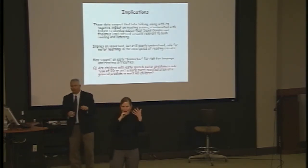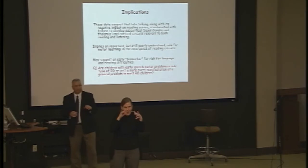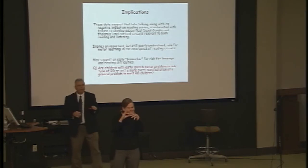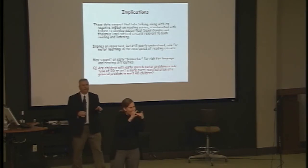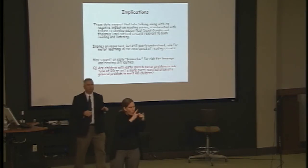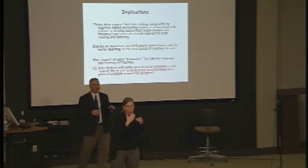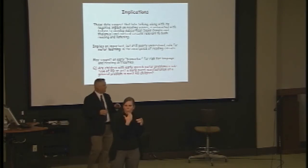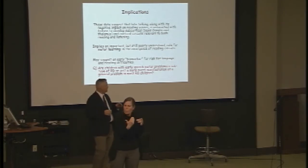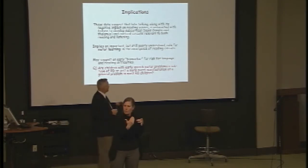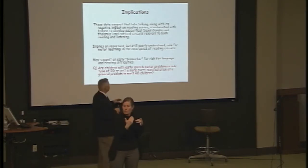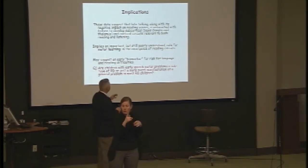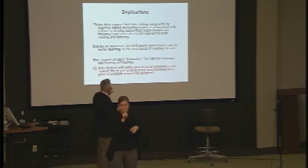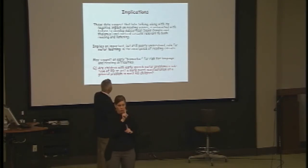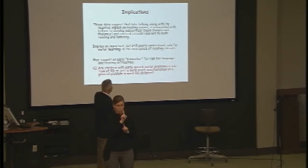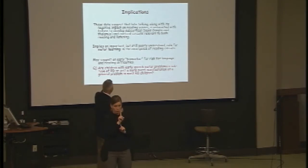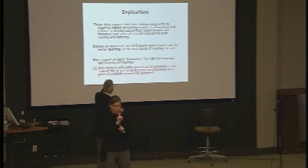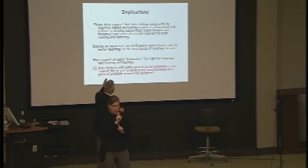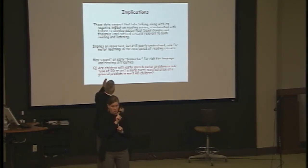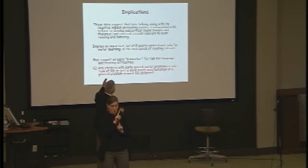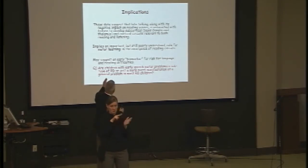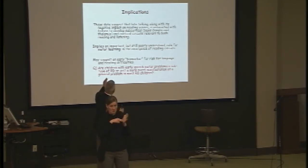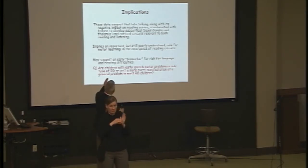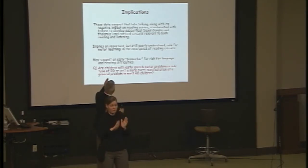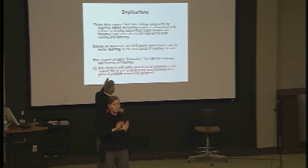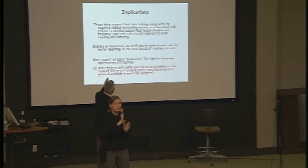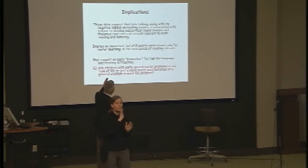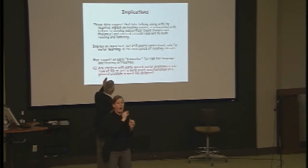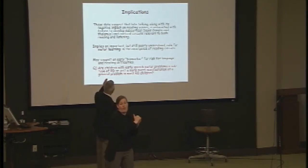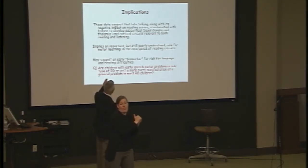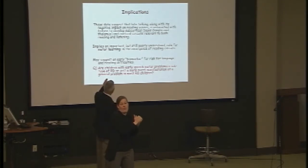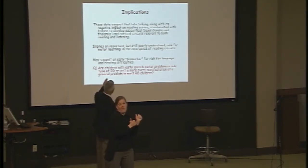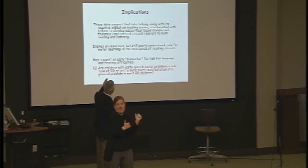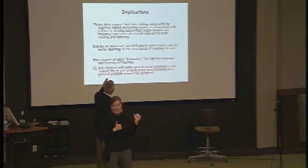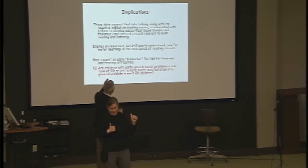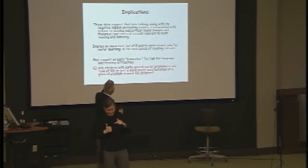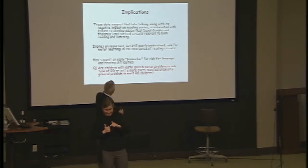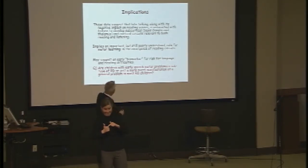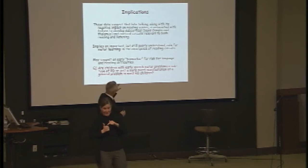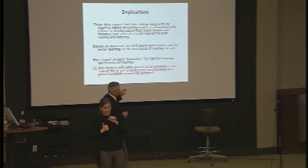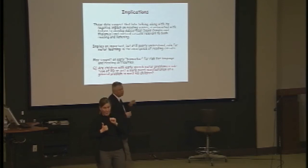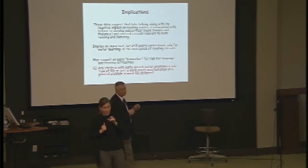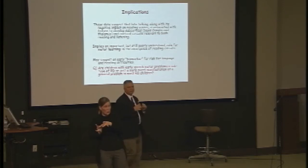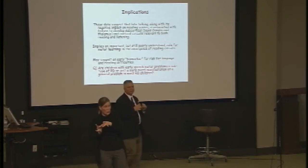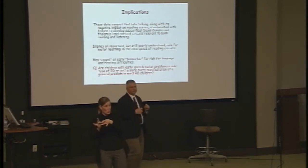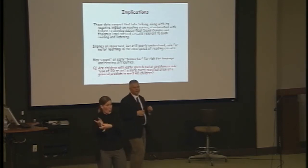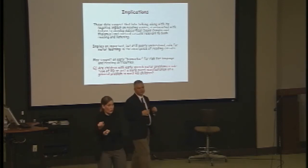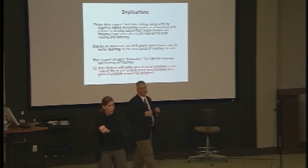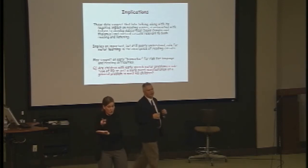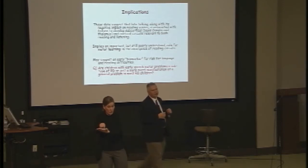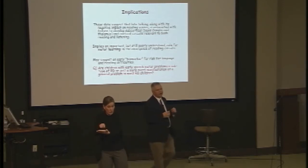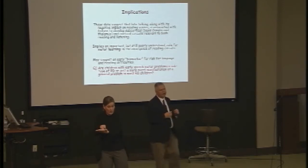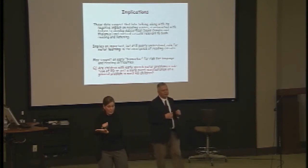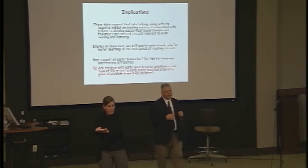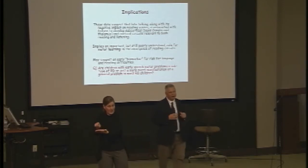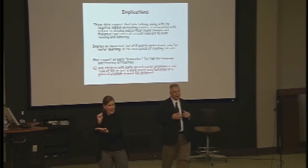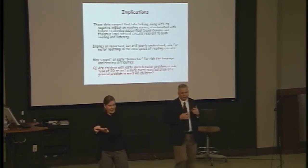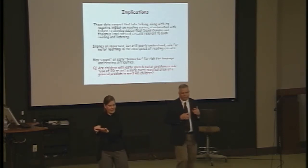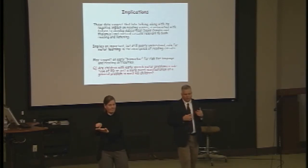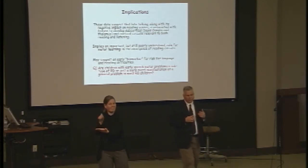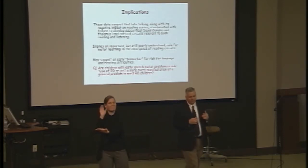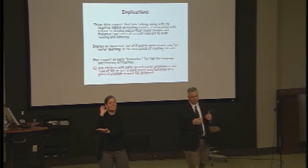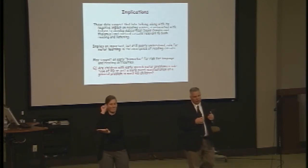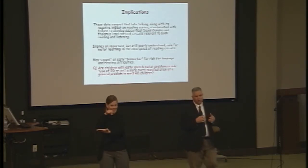its negative impact on reading, is associated with a failure to develop subcortical and cortical circuits